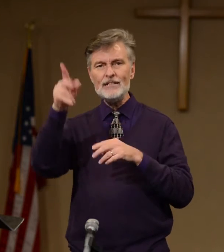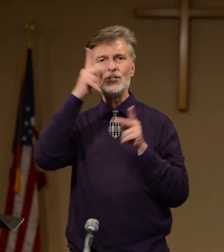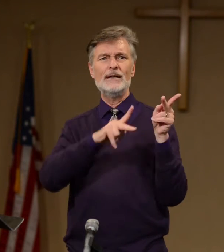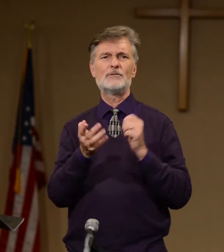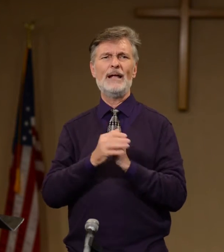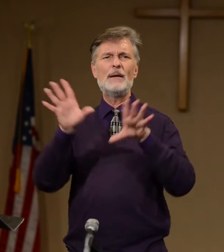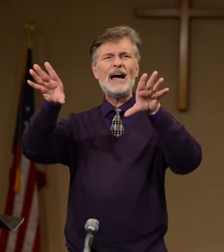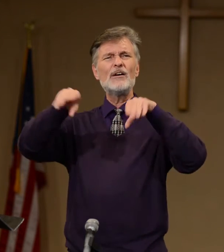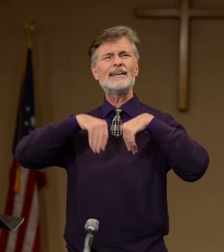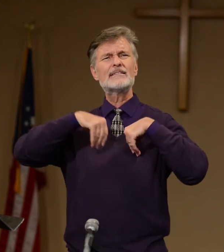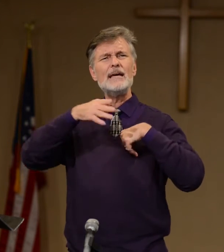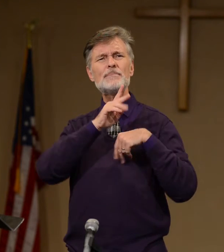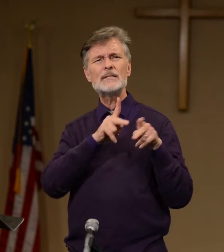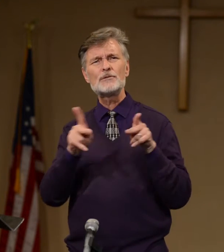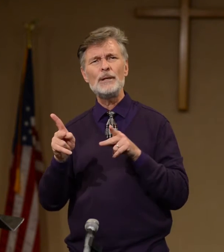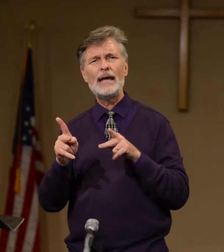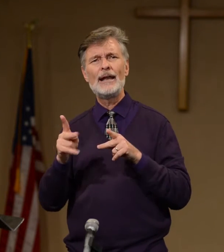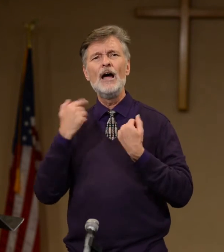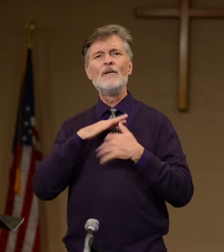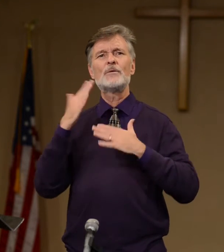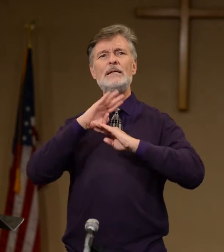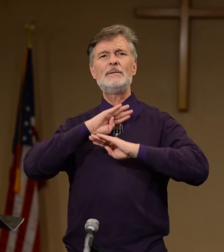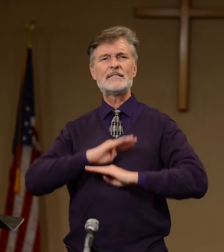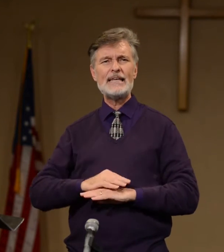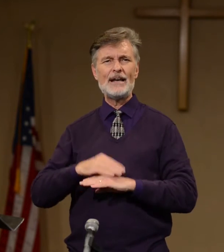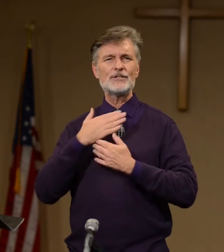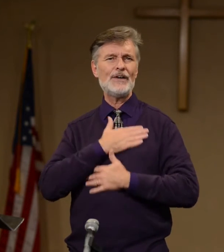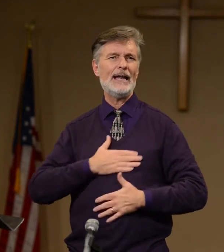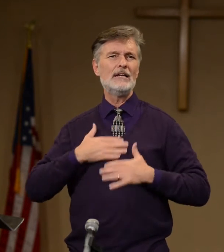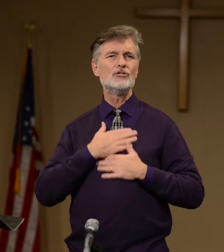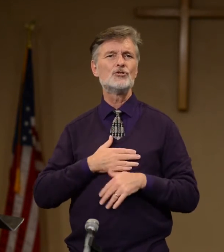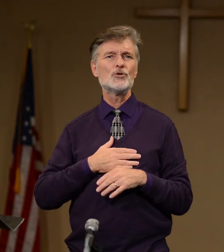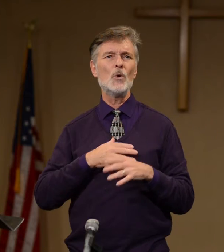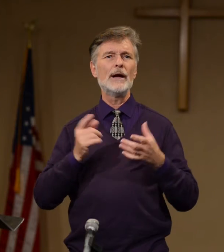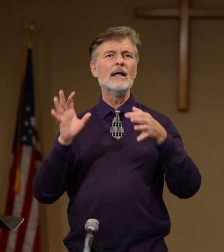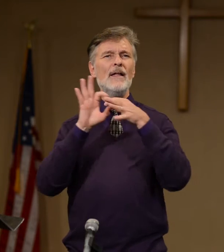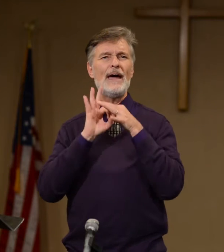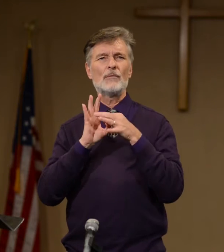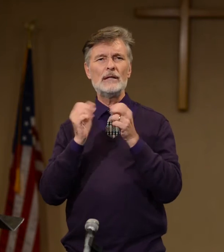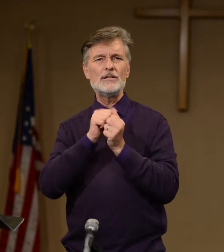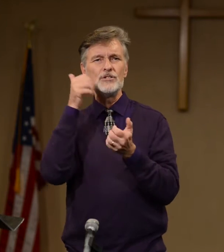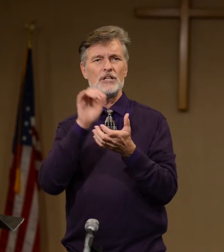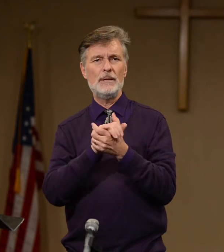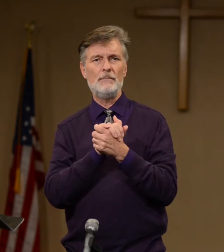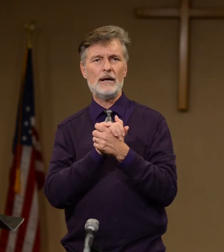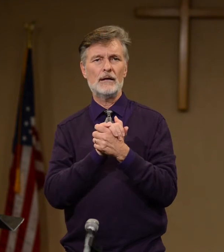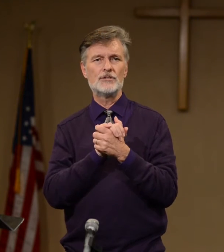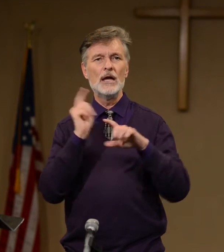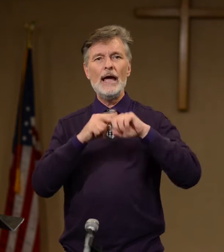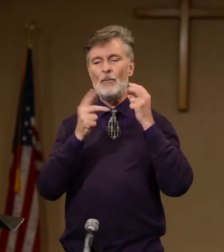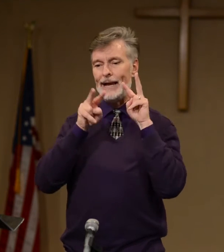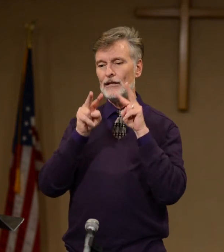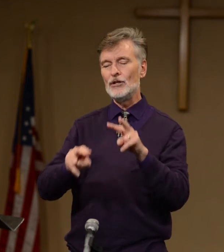into his plan? Am I going to accept his plan for me to be satisfied and enjoy that relationship in marriage? And when I look